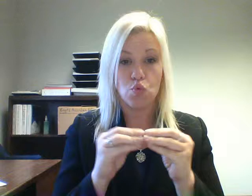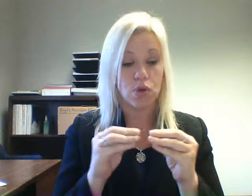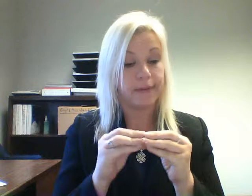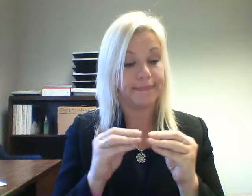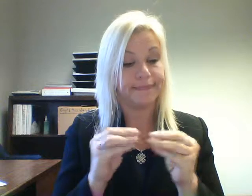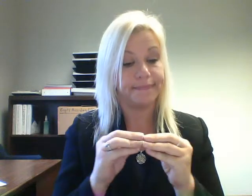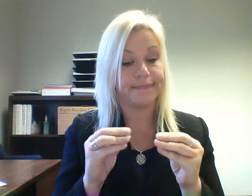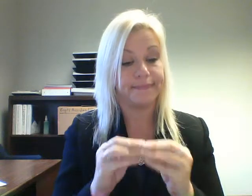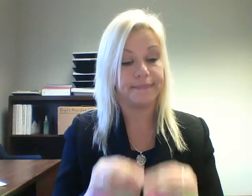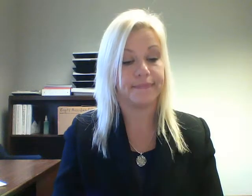More.